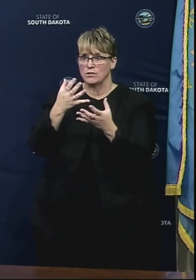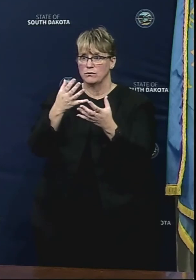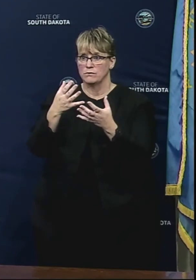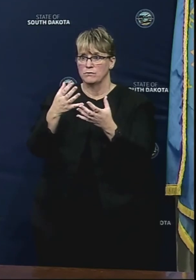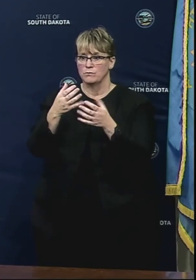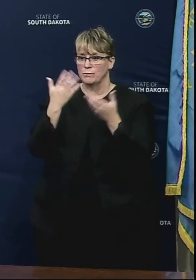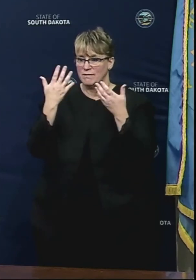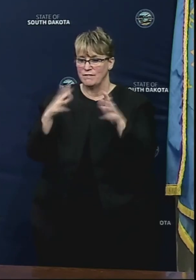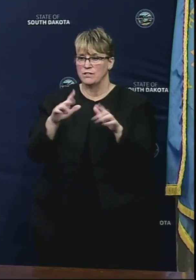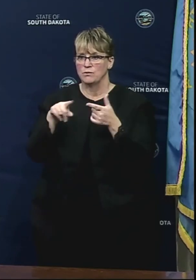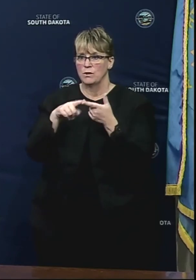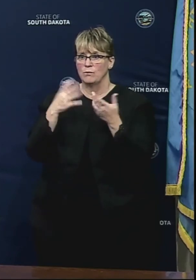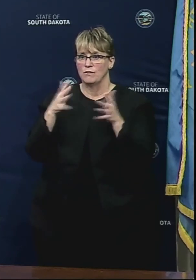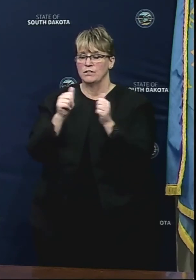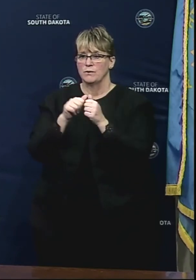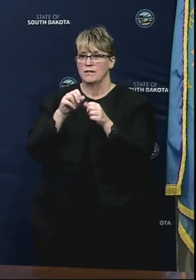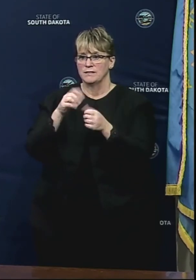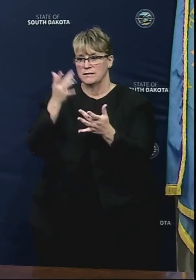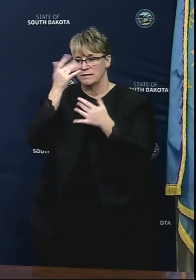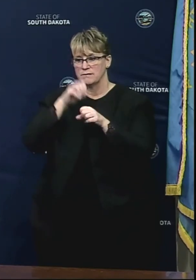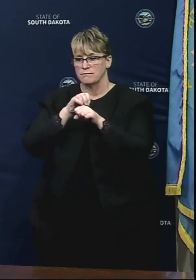virus.